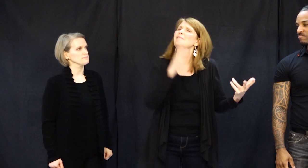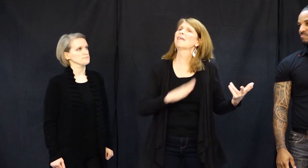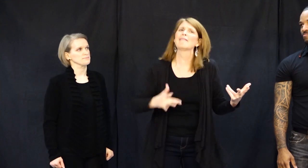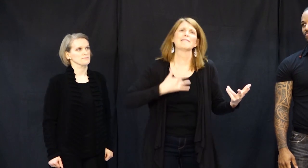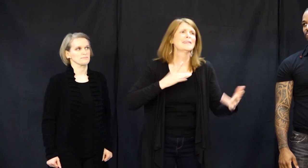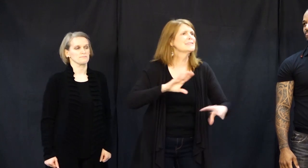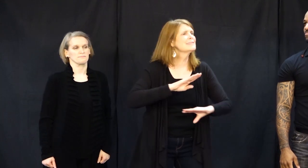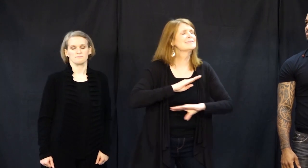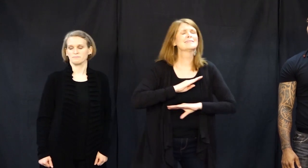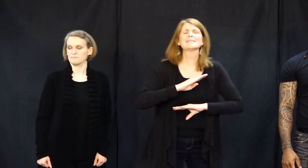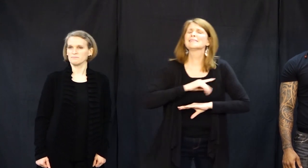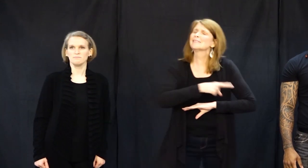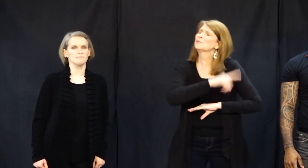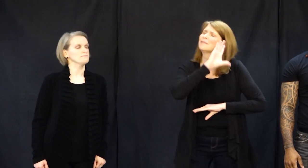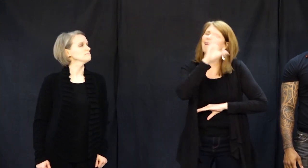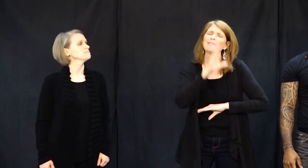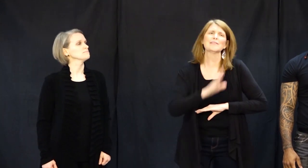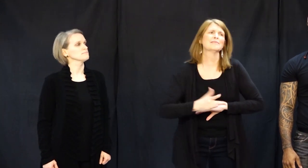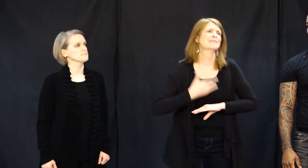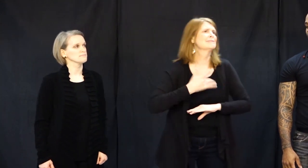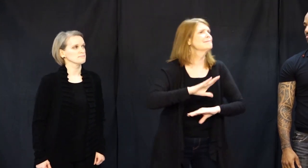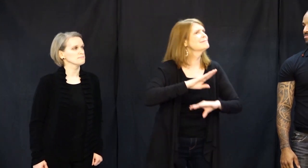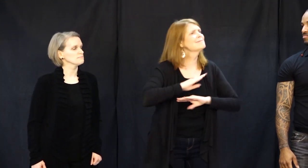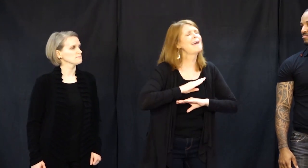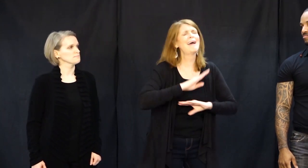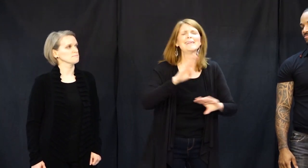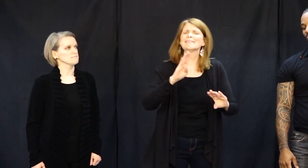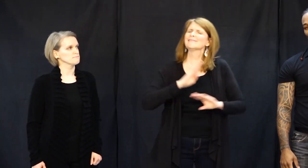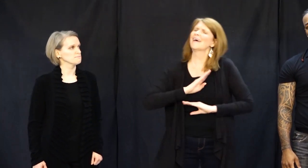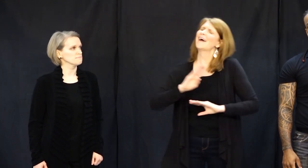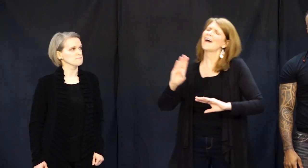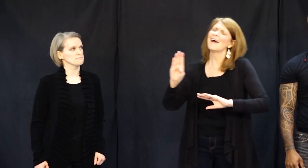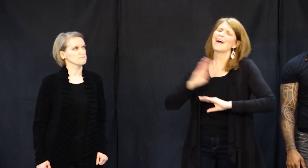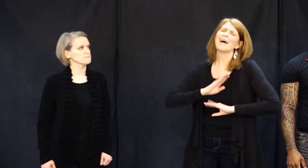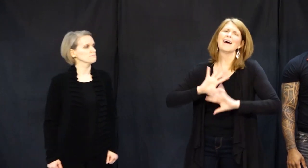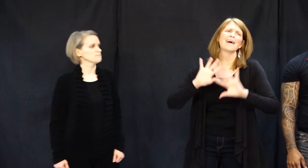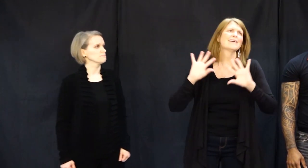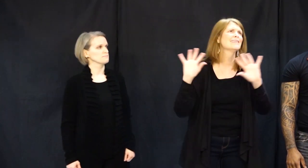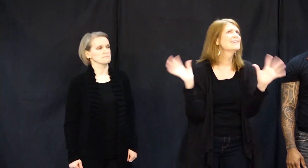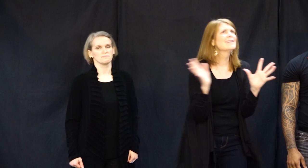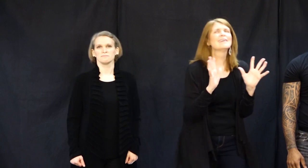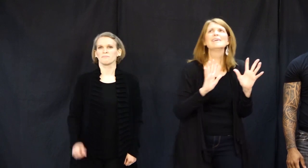satisfied. He will never be satisfied. Satisfied. History has